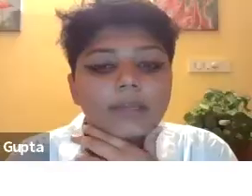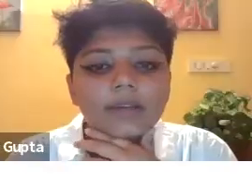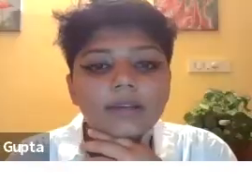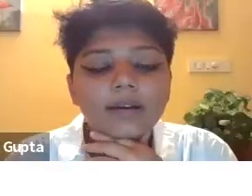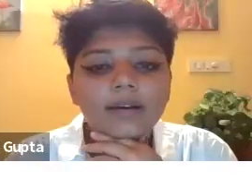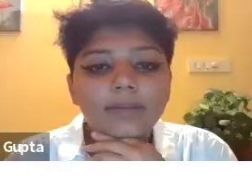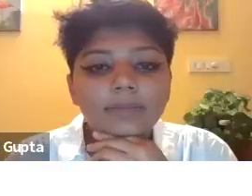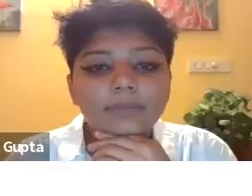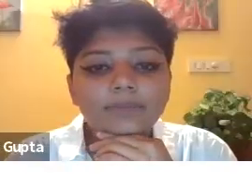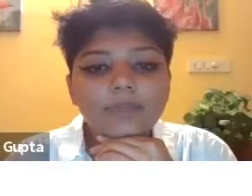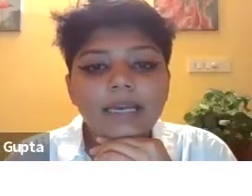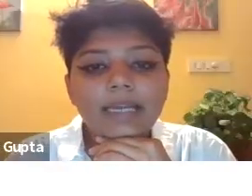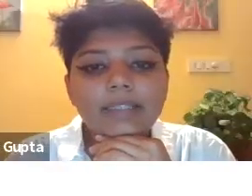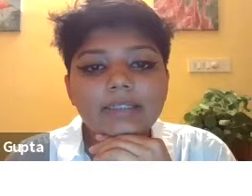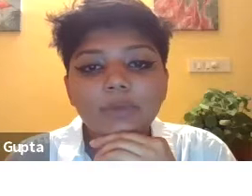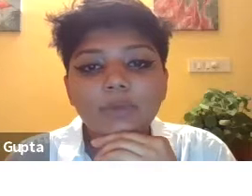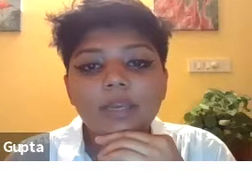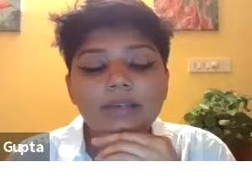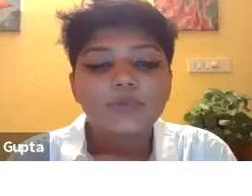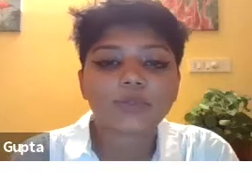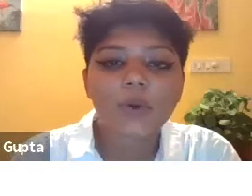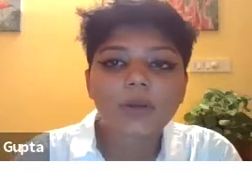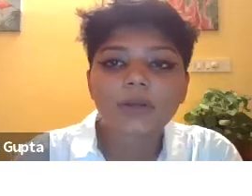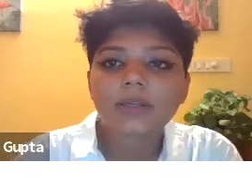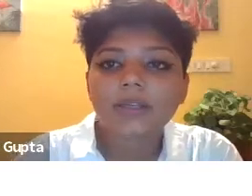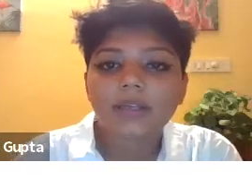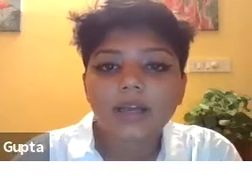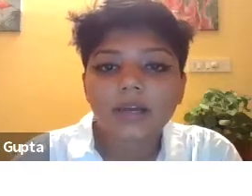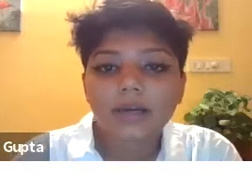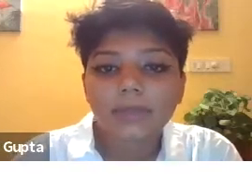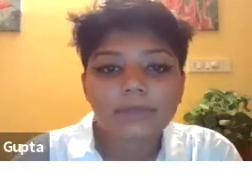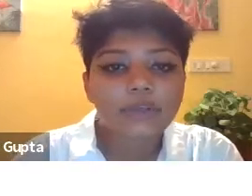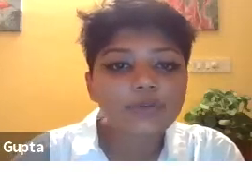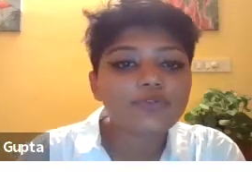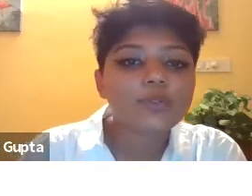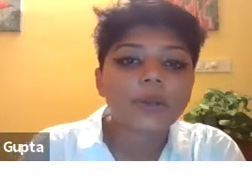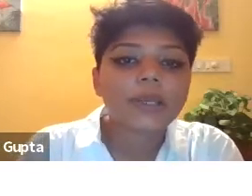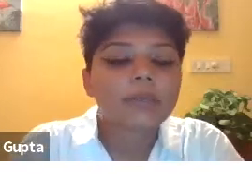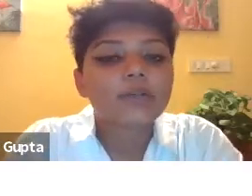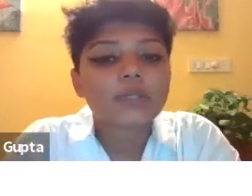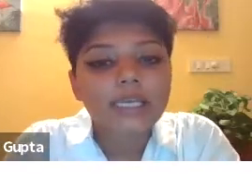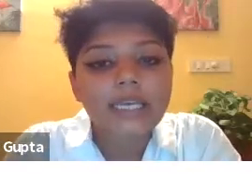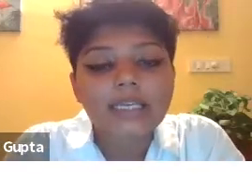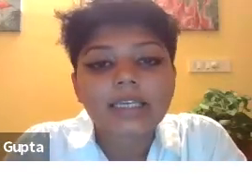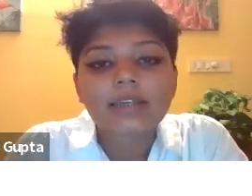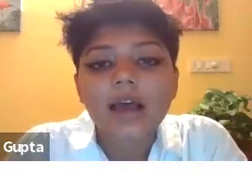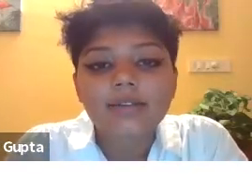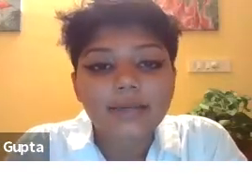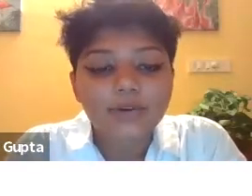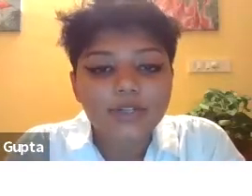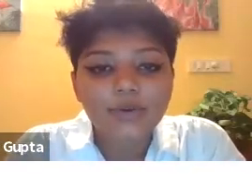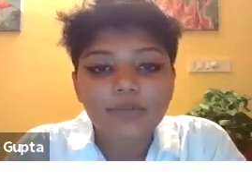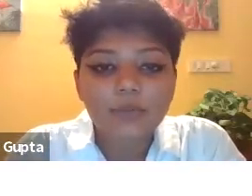Hello, everybody, um, and welcome to the talk. Thank you for joining me today in